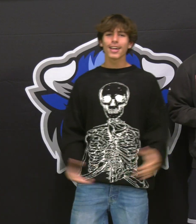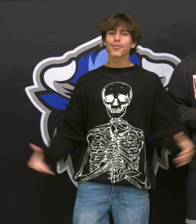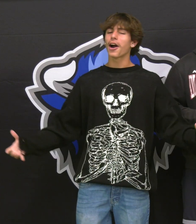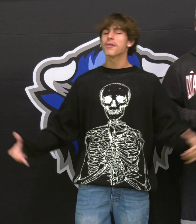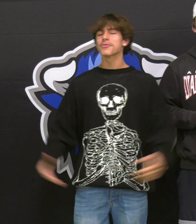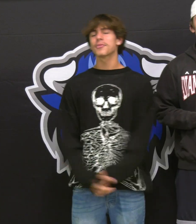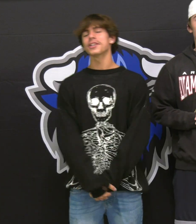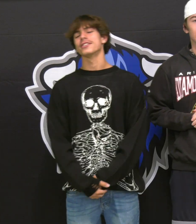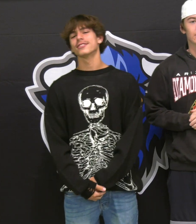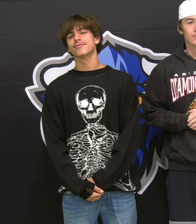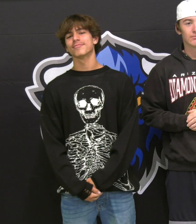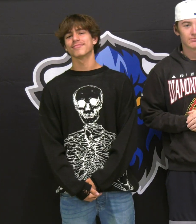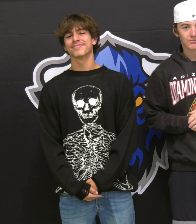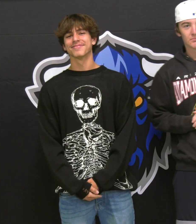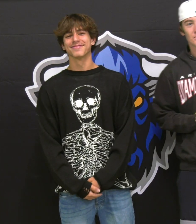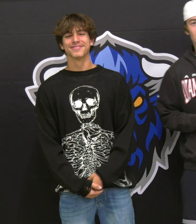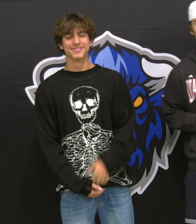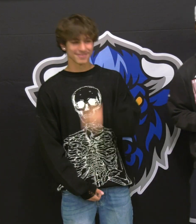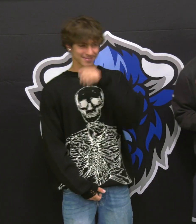bar for irons for purchase.